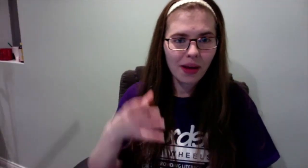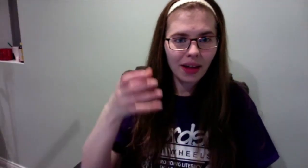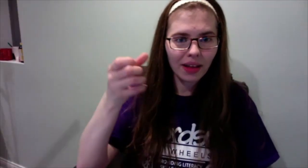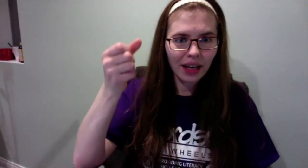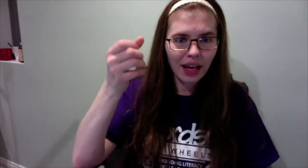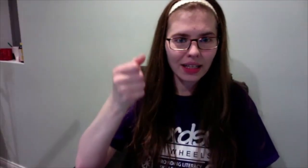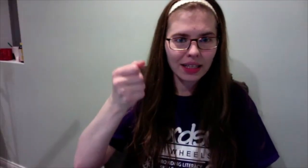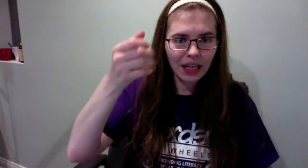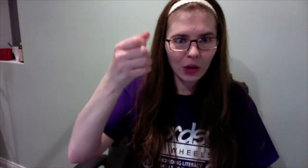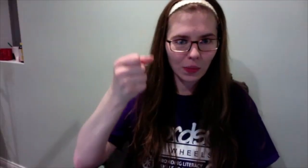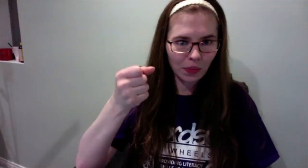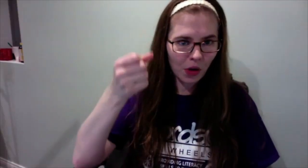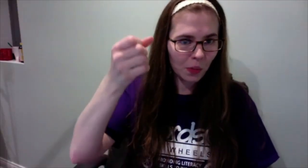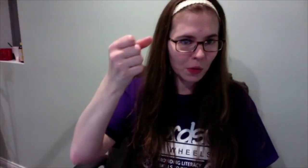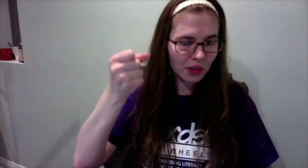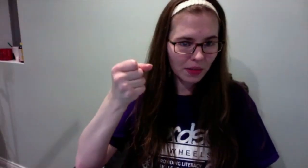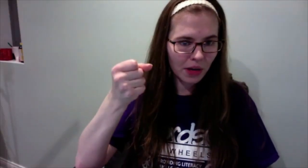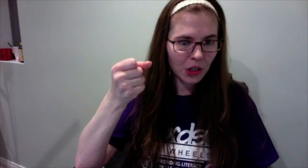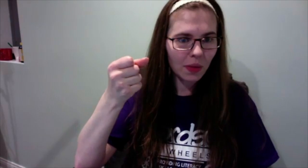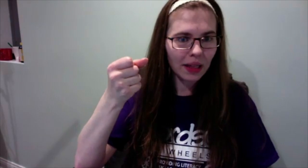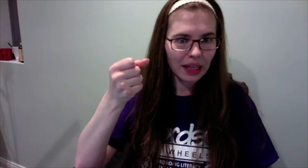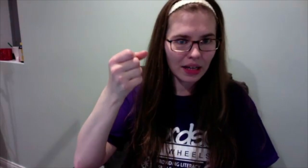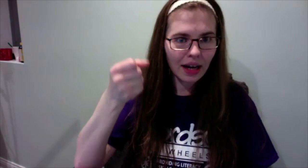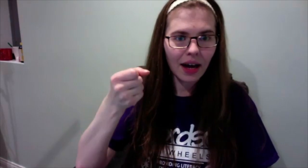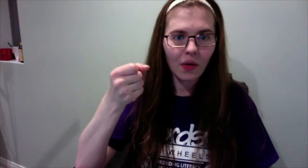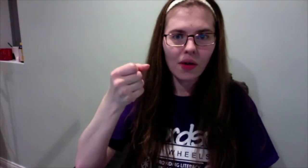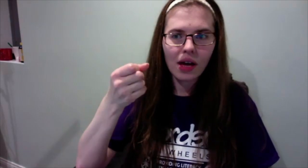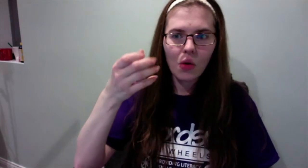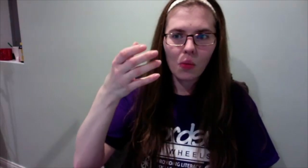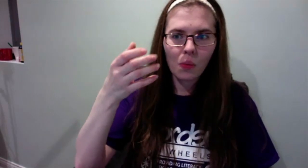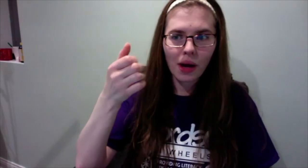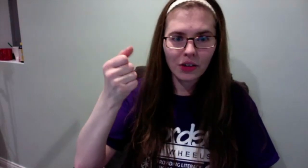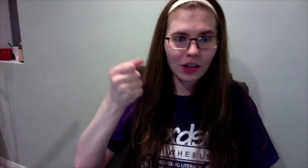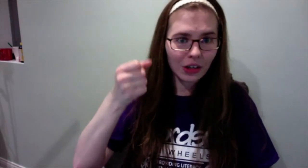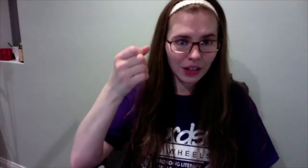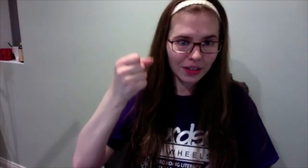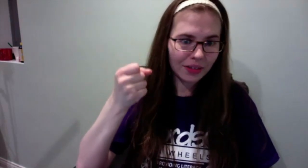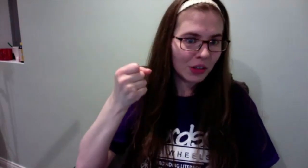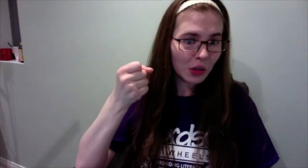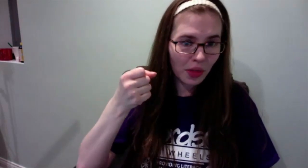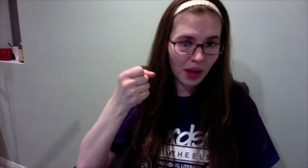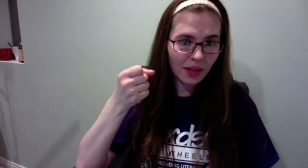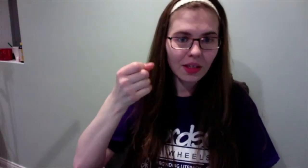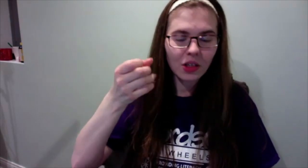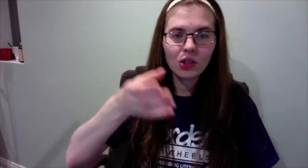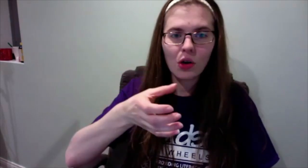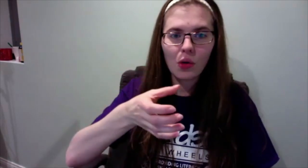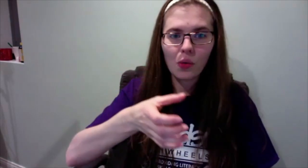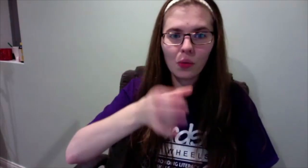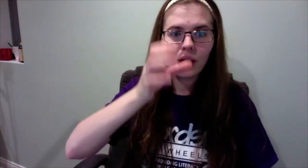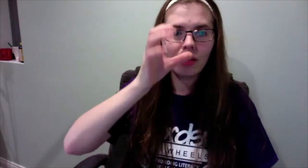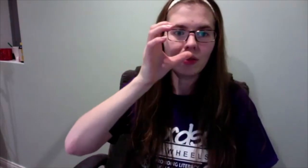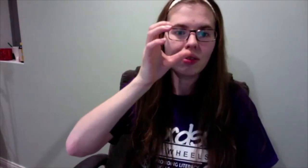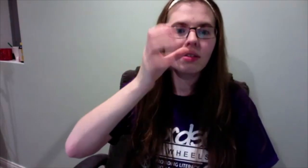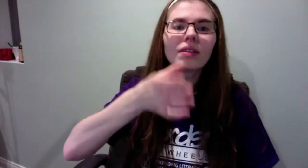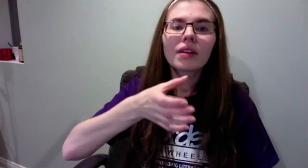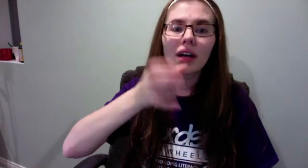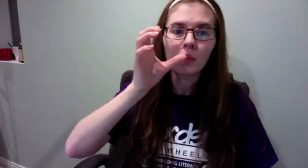milk is like you're almost imagine milking a cow. My daughter couldn't do this, so we used cup,